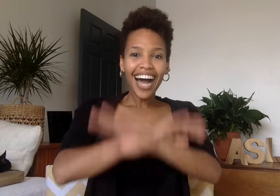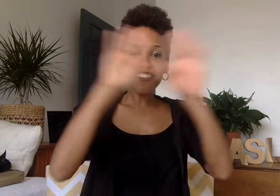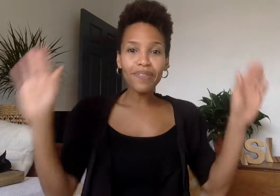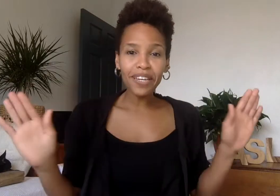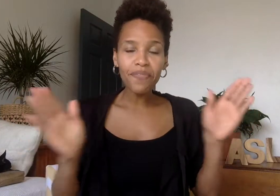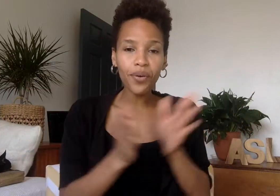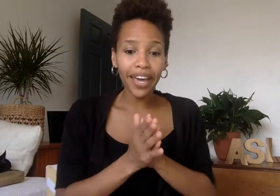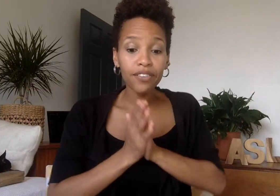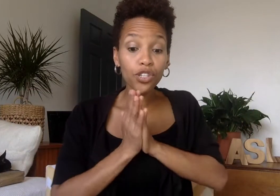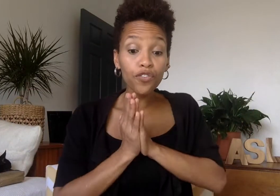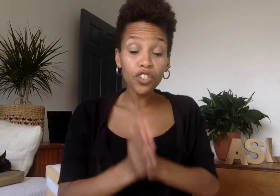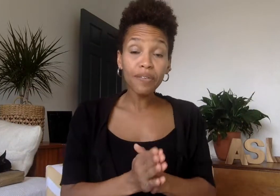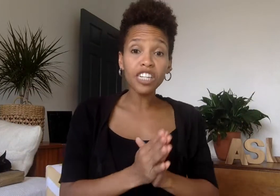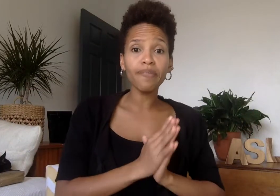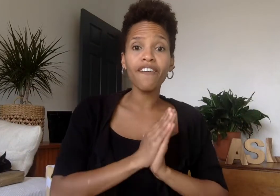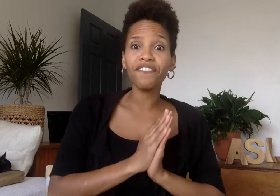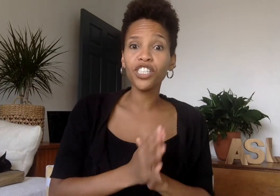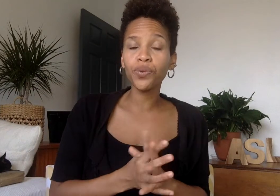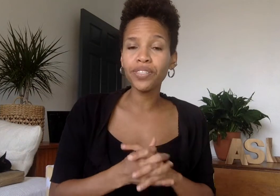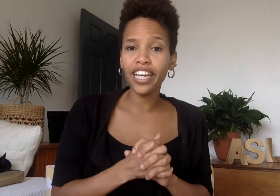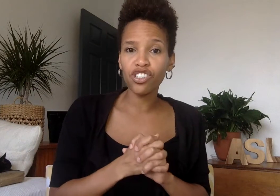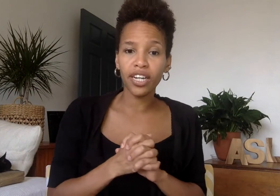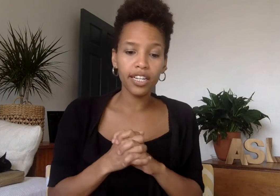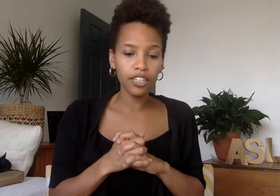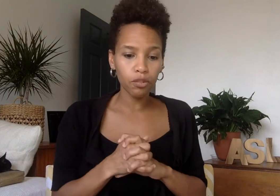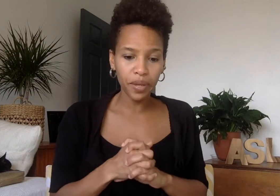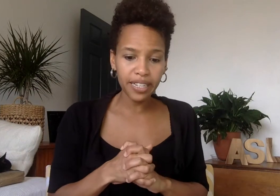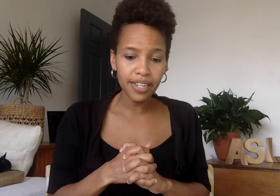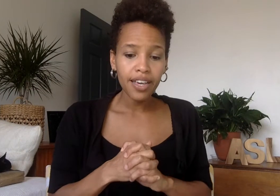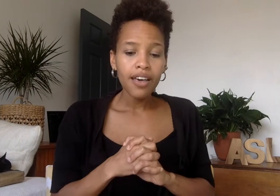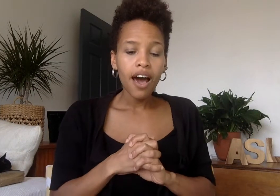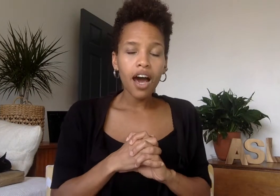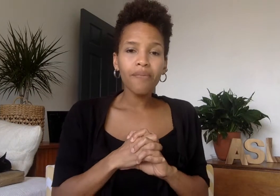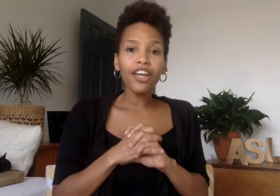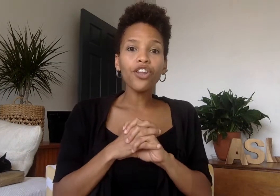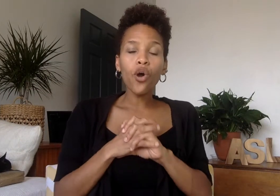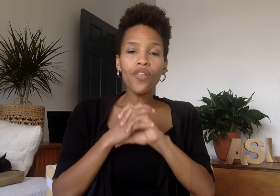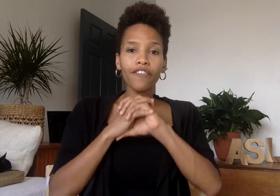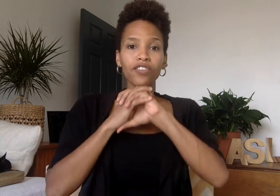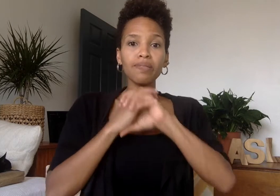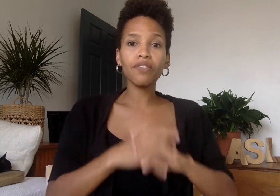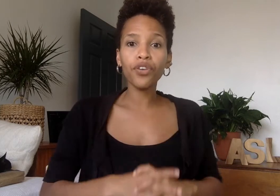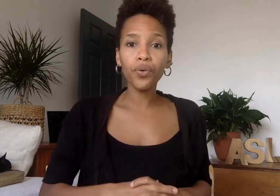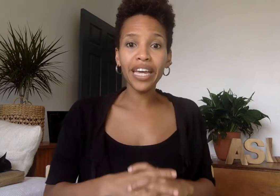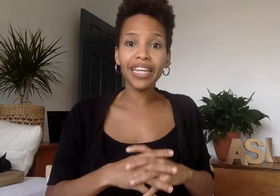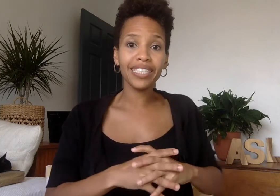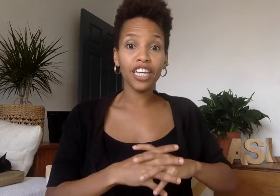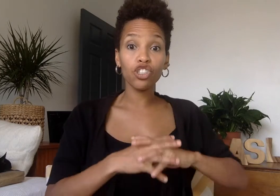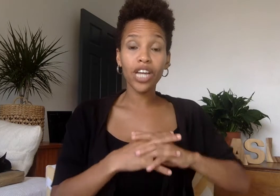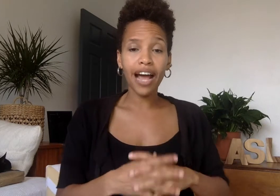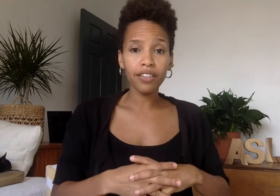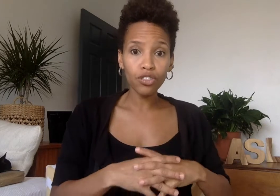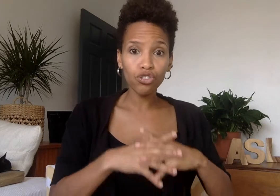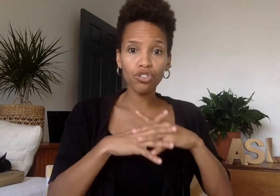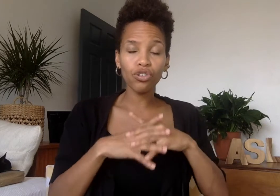Hi, everybody. Okay, so first I'm going to talk about visualization a little bit. I know that for some of you, it is a challenge